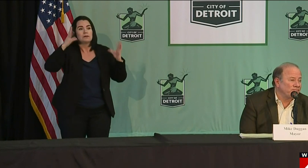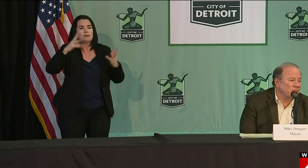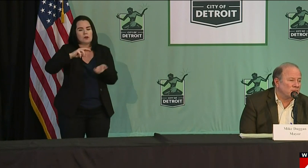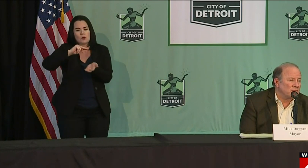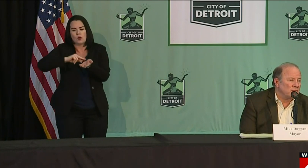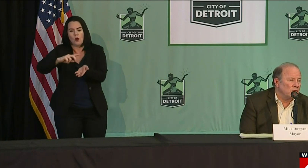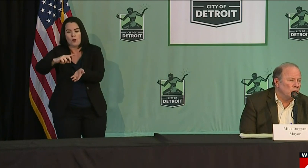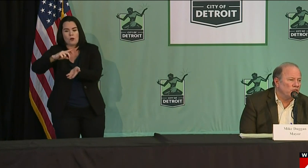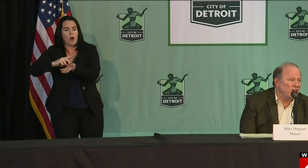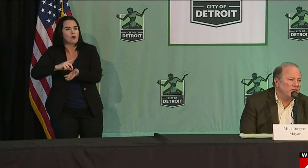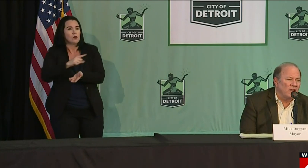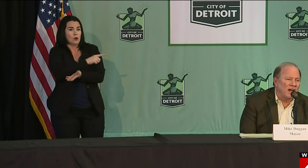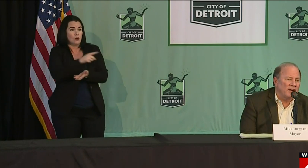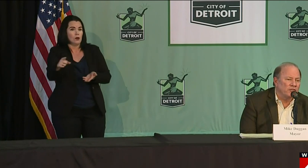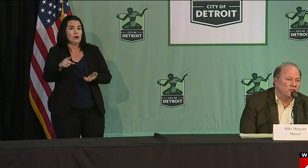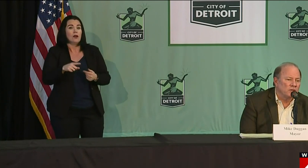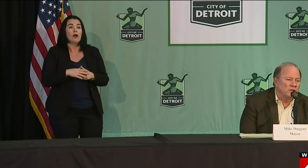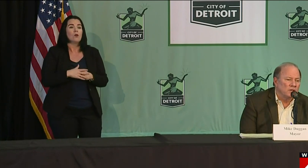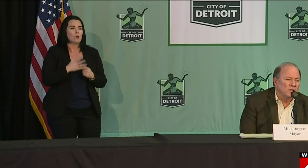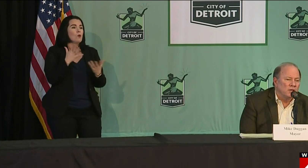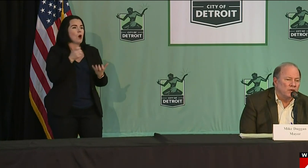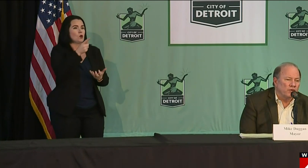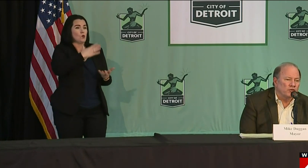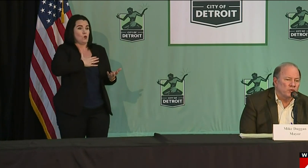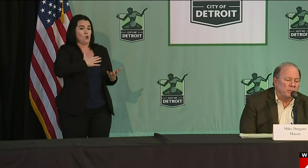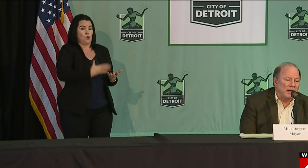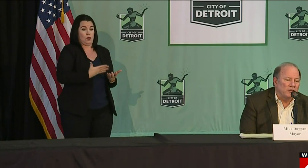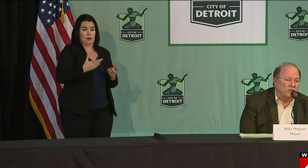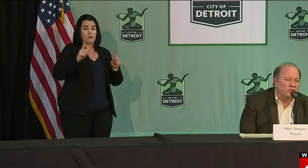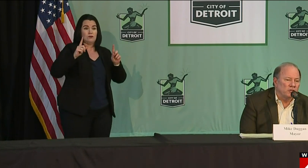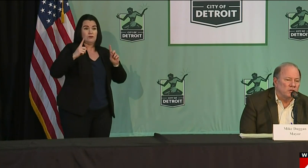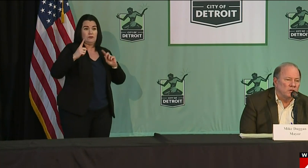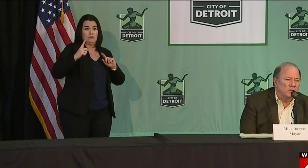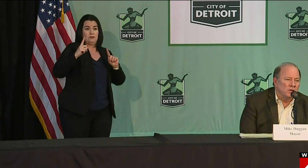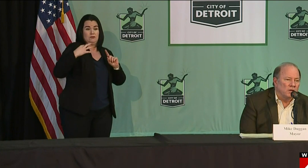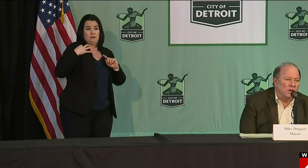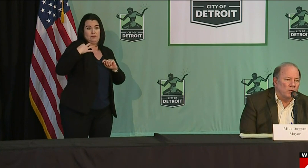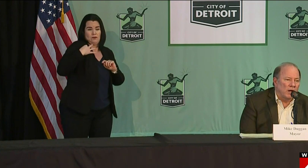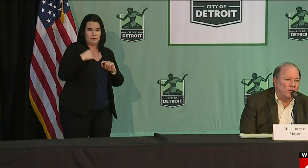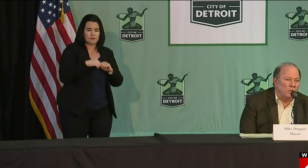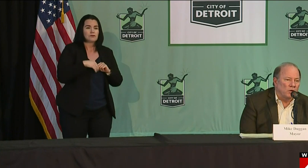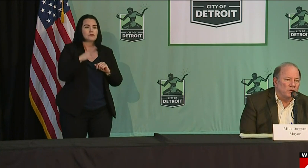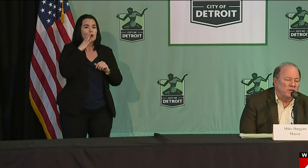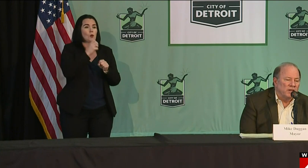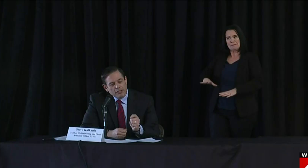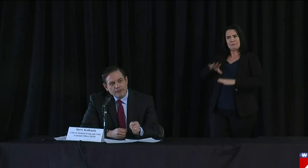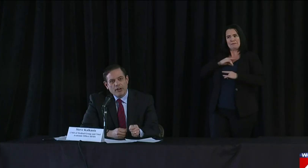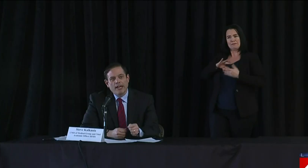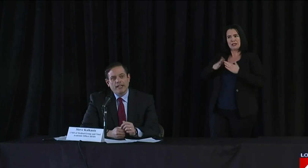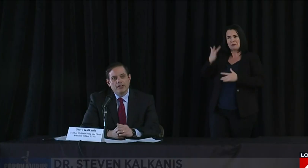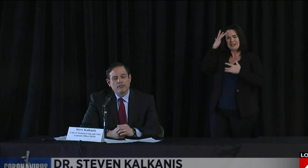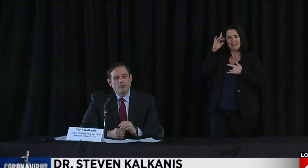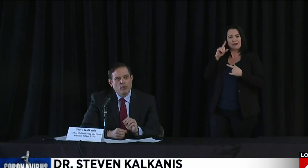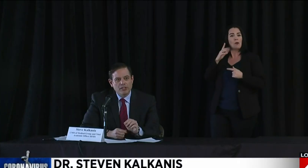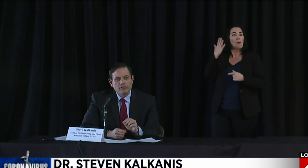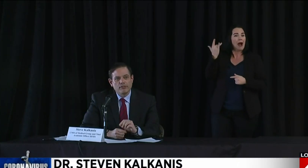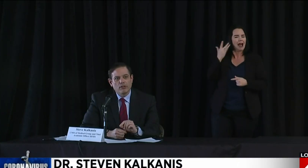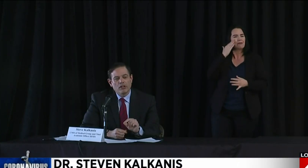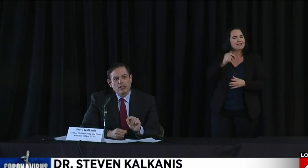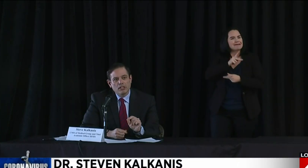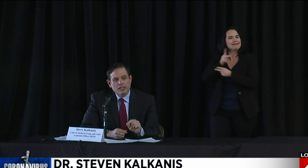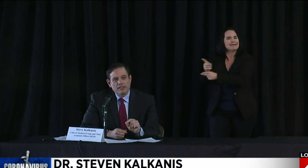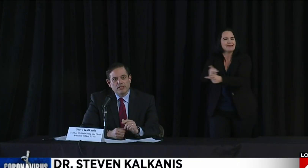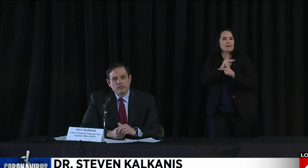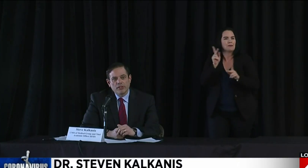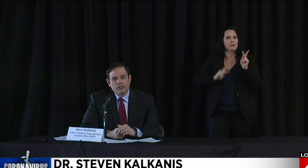out, will save the lives of first responders around the world. Define, once and